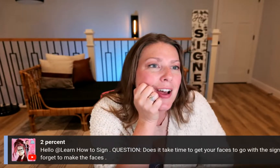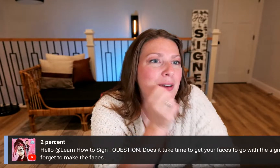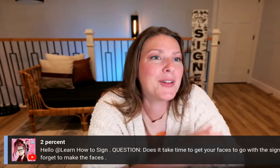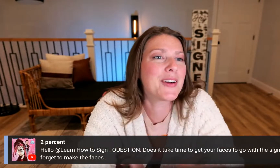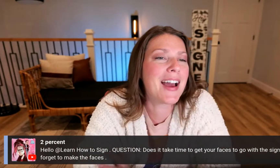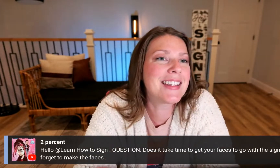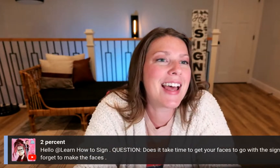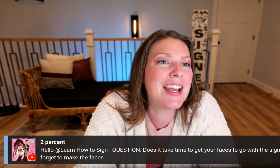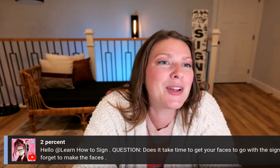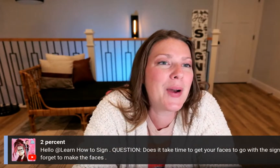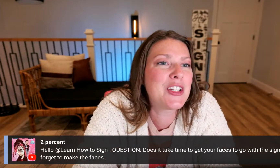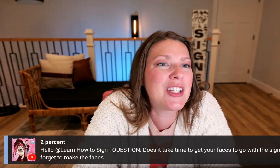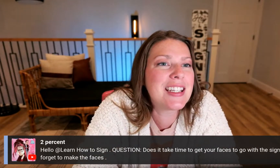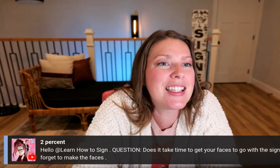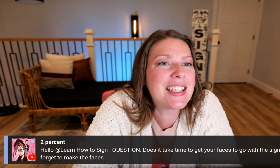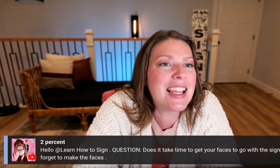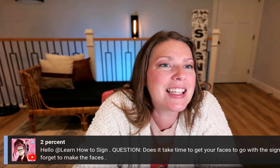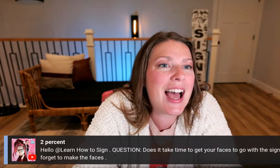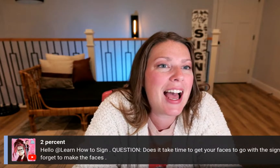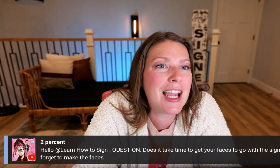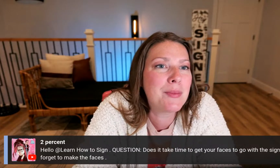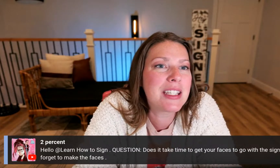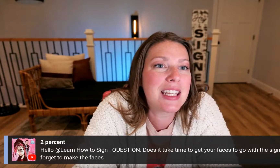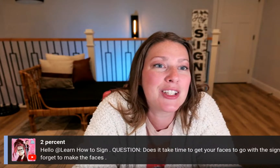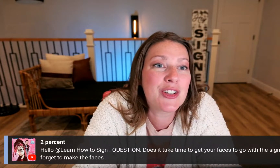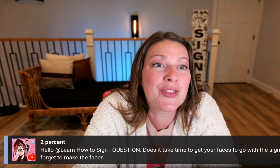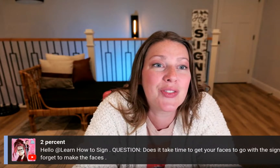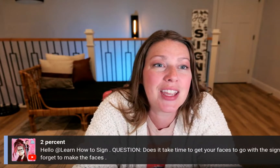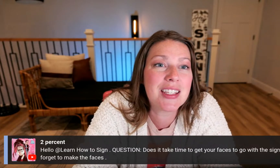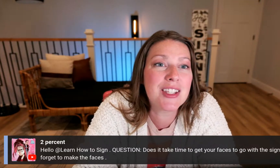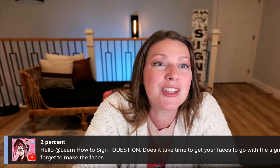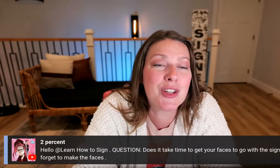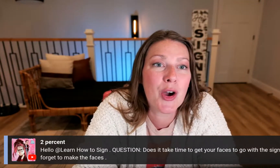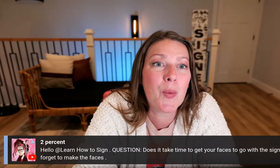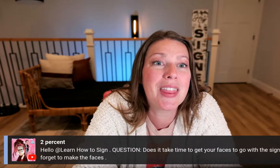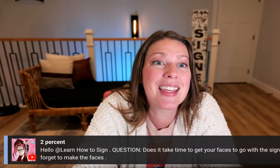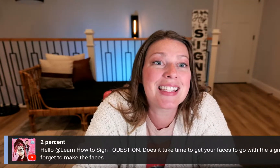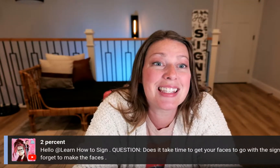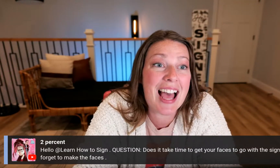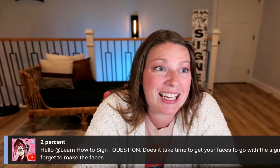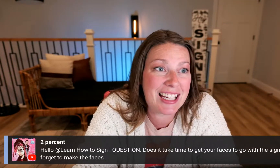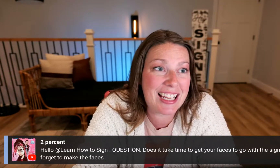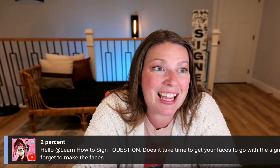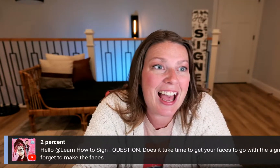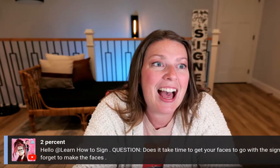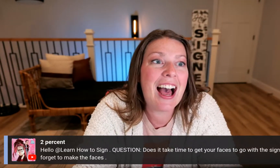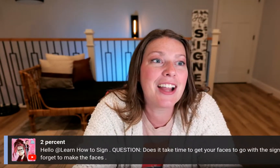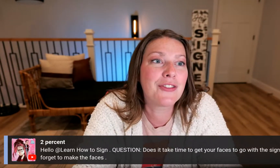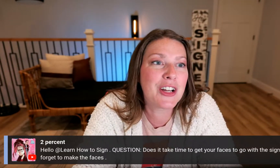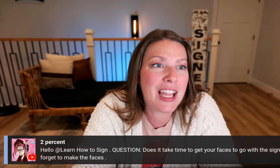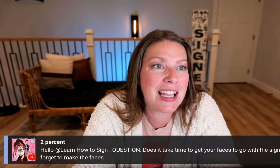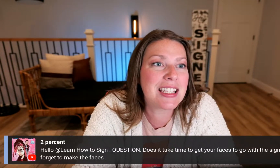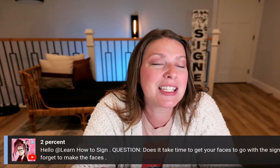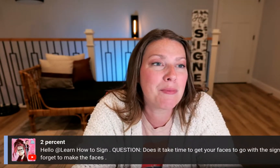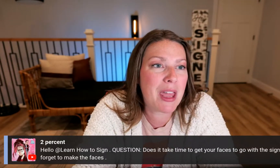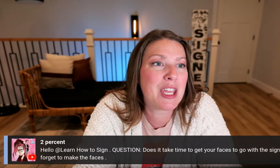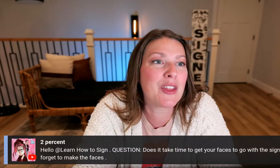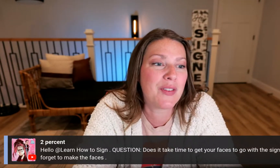Hello, learn how to sign. Question, does it take time to get your faces to go with the signing? I forget to make the